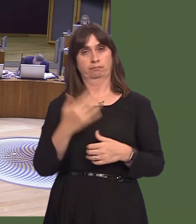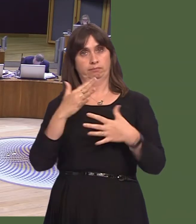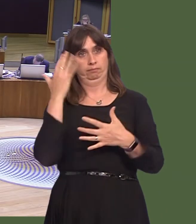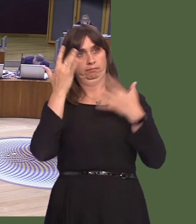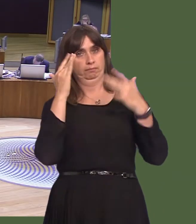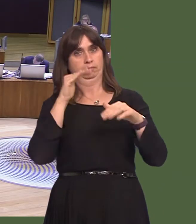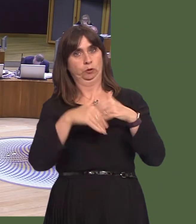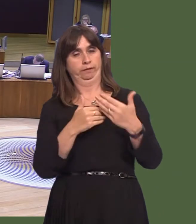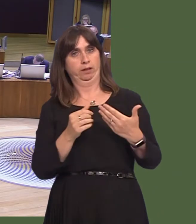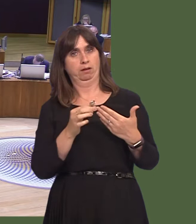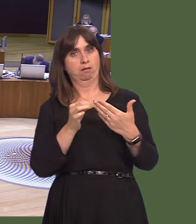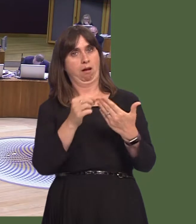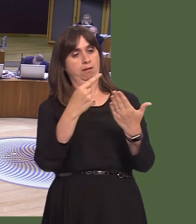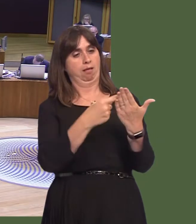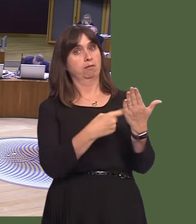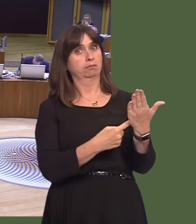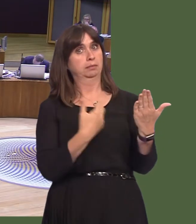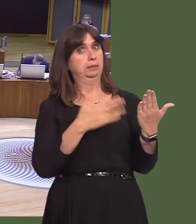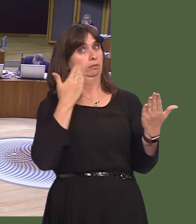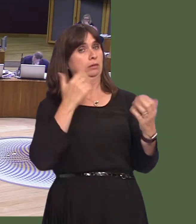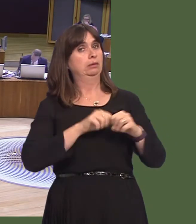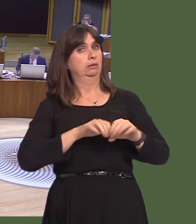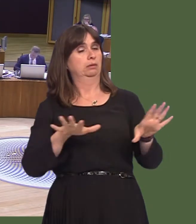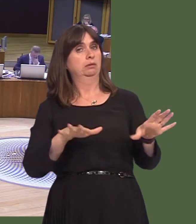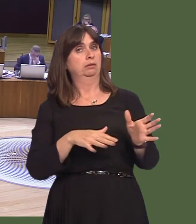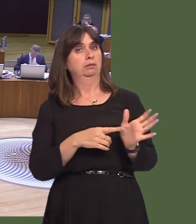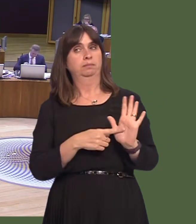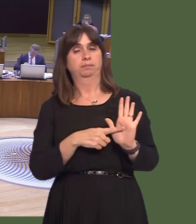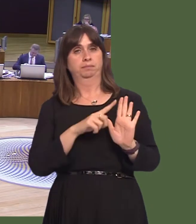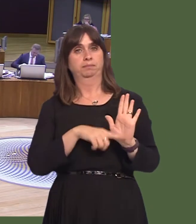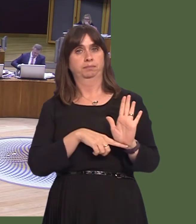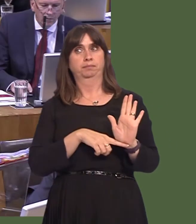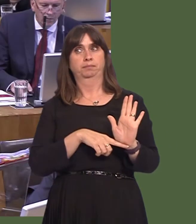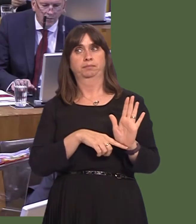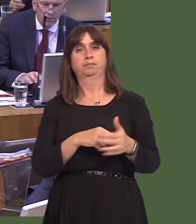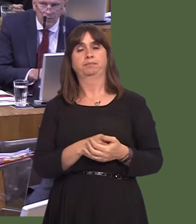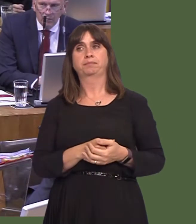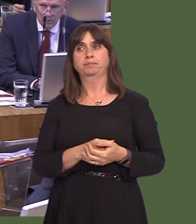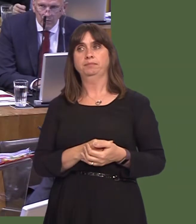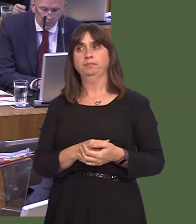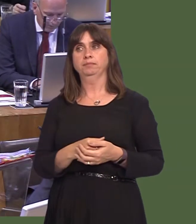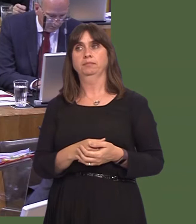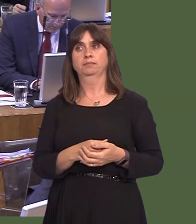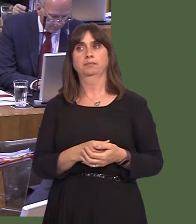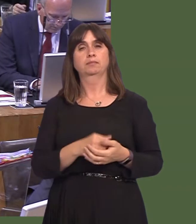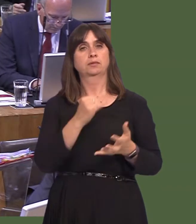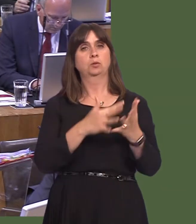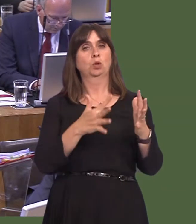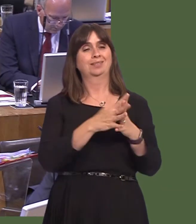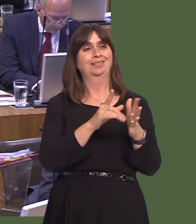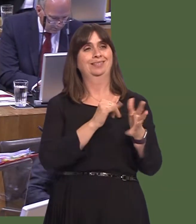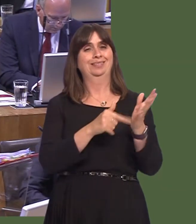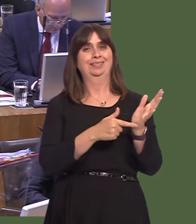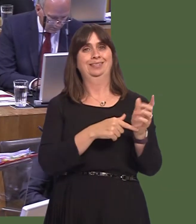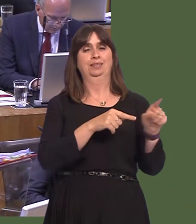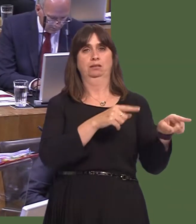have recently provided, updated guidance, and the answer I gave to the member for Swansea East. That's aimed at community